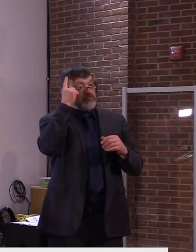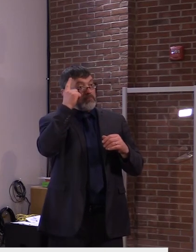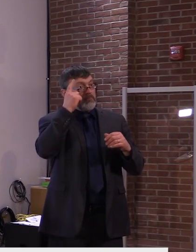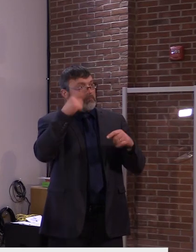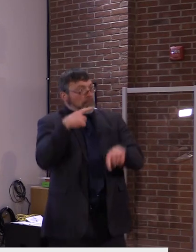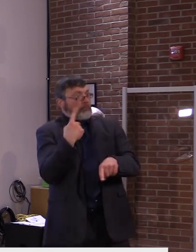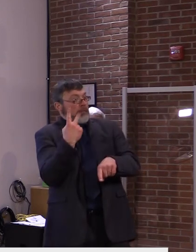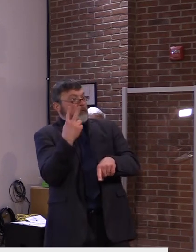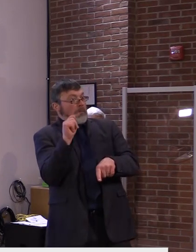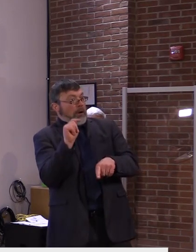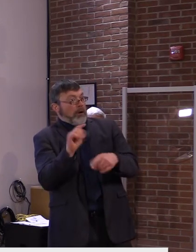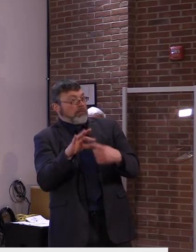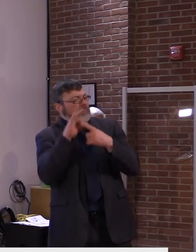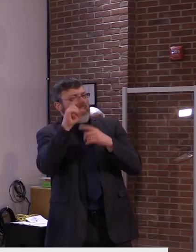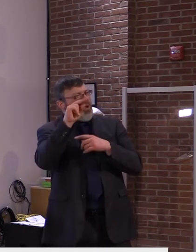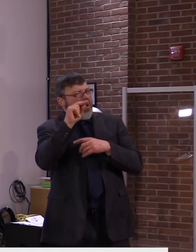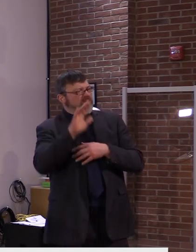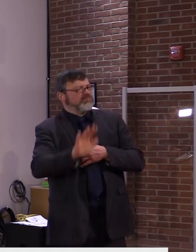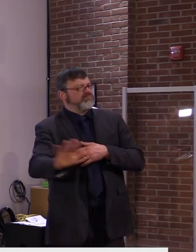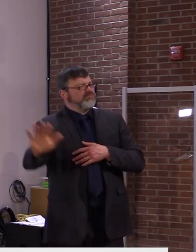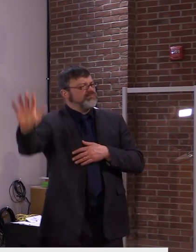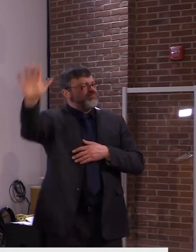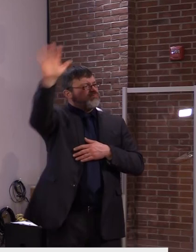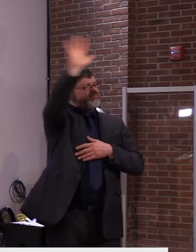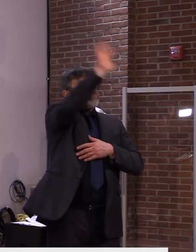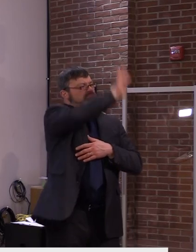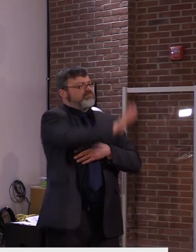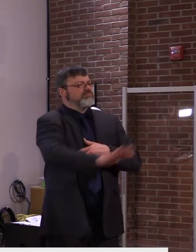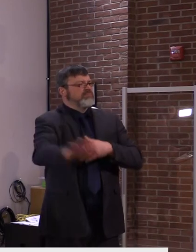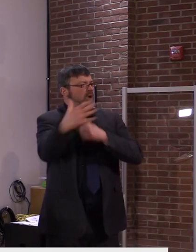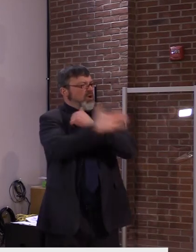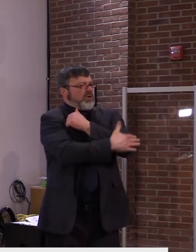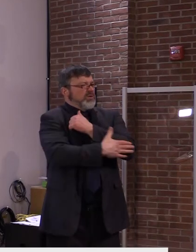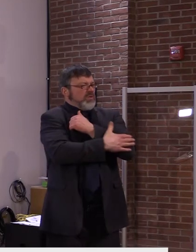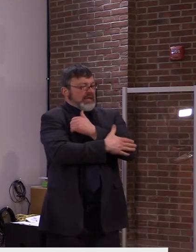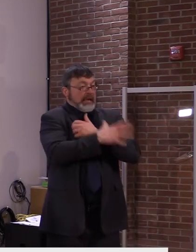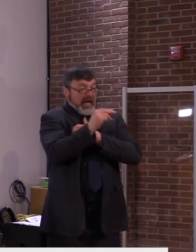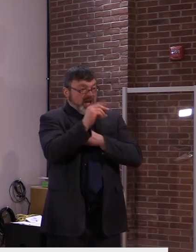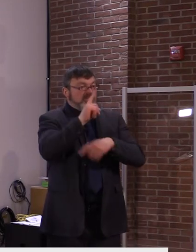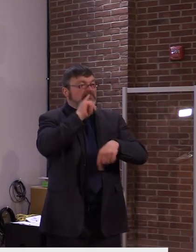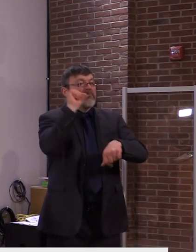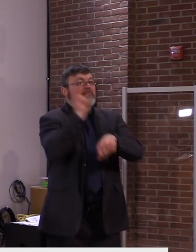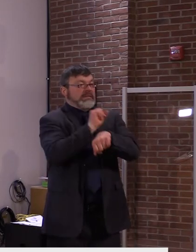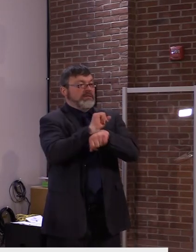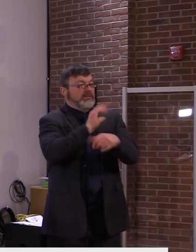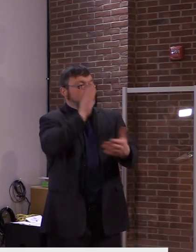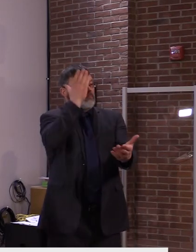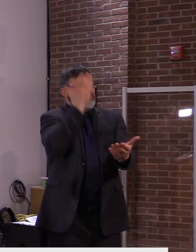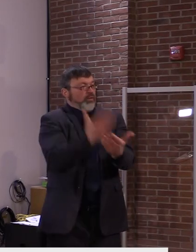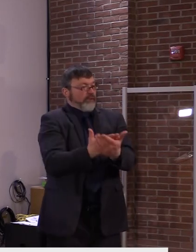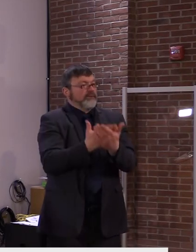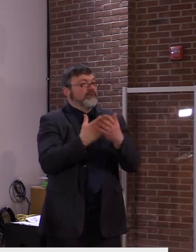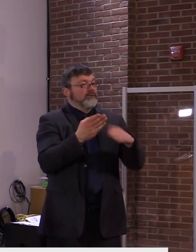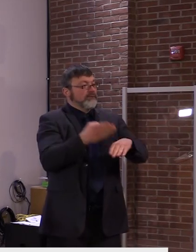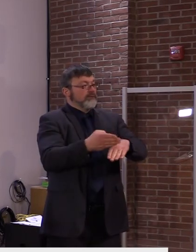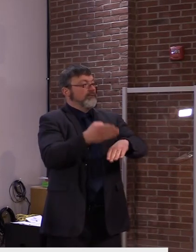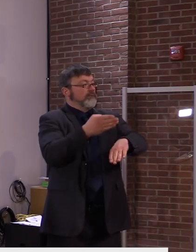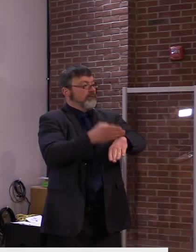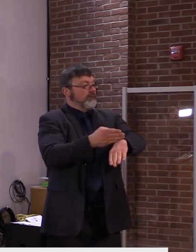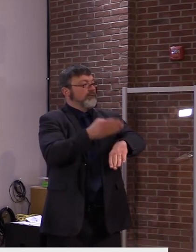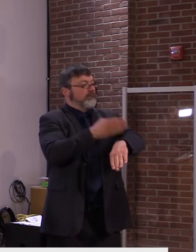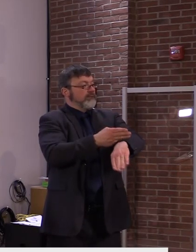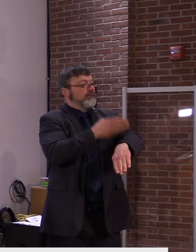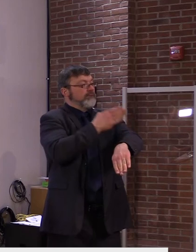of this vaccination strategy. Over 90% of residents in Vermont's skilled